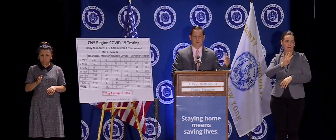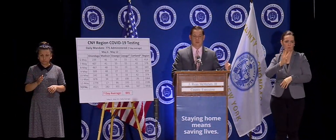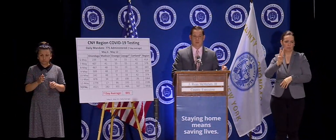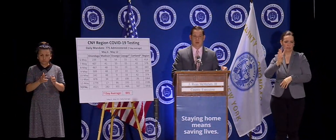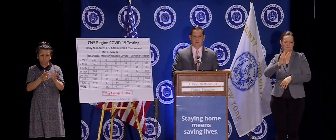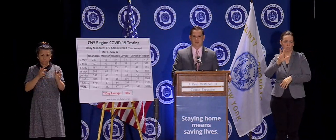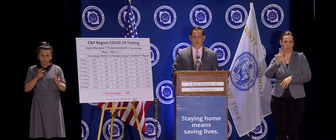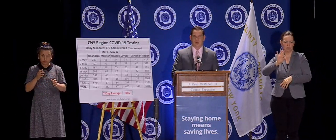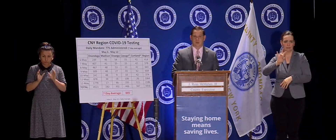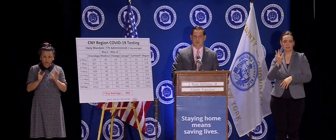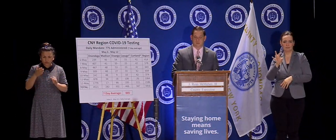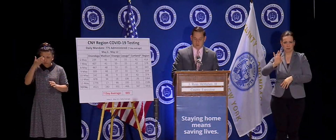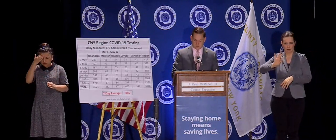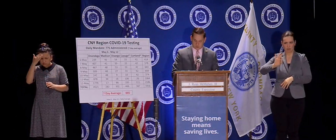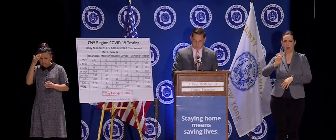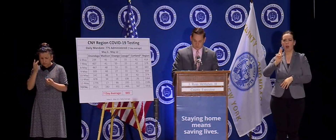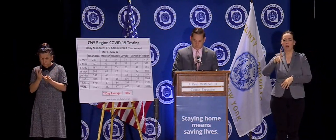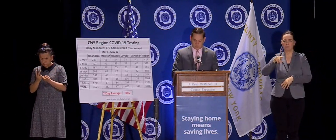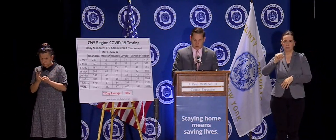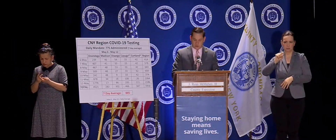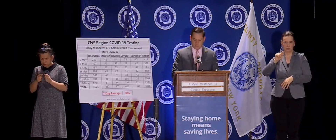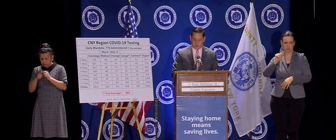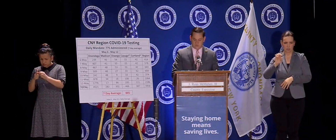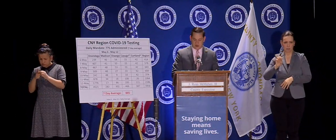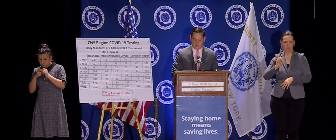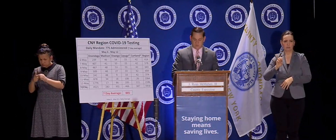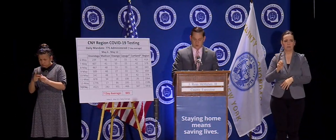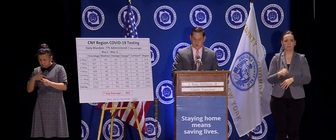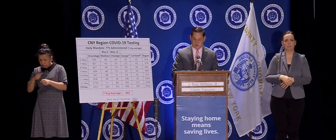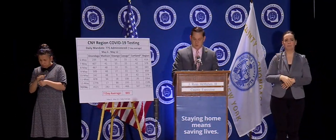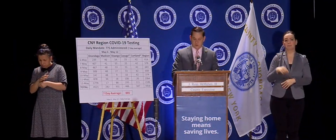to someone to help screen your symptoms.